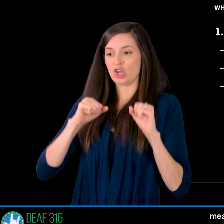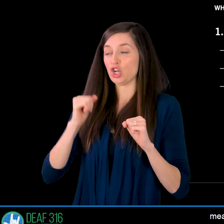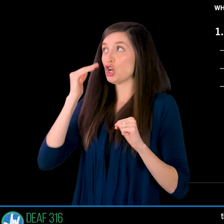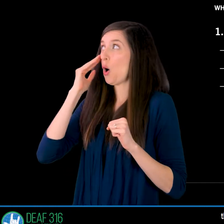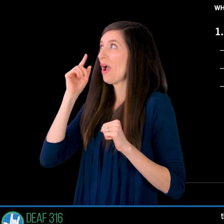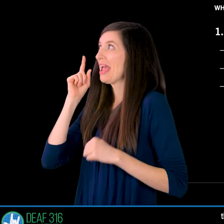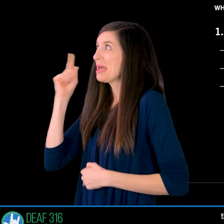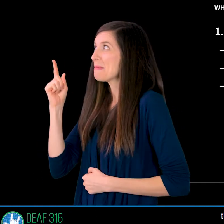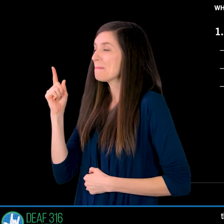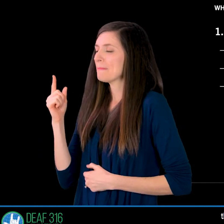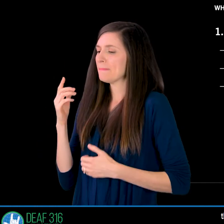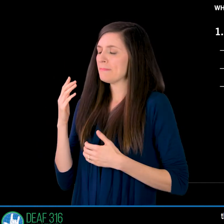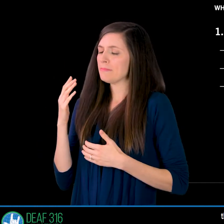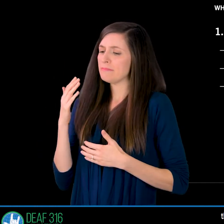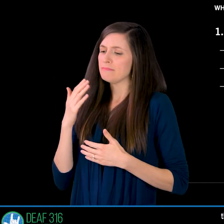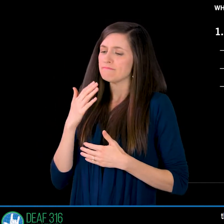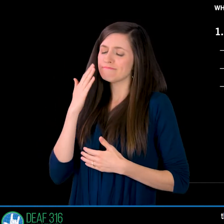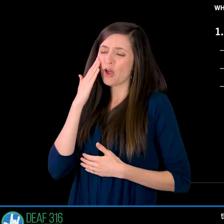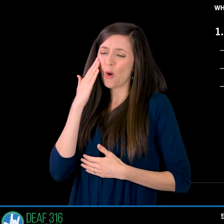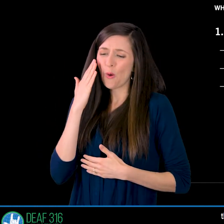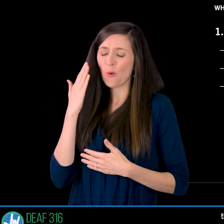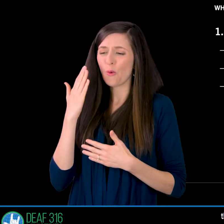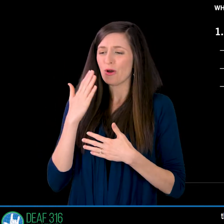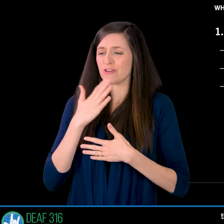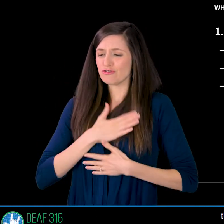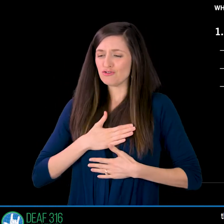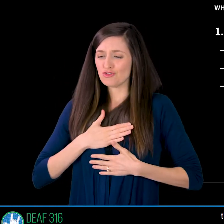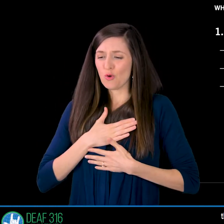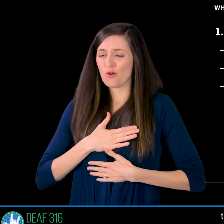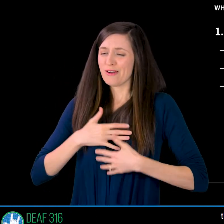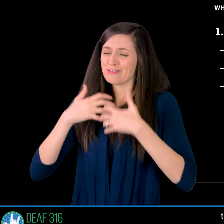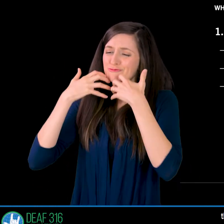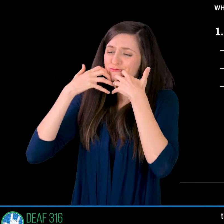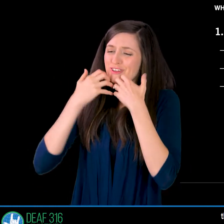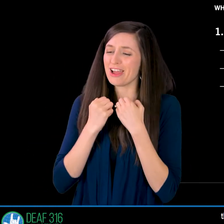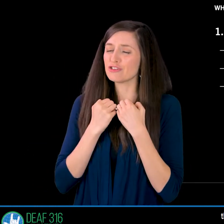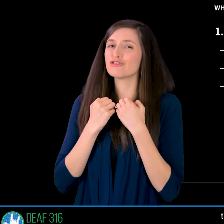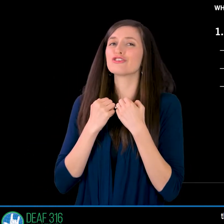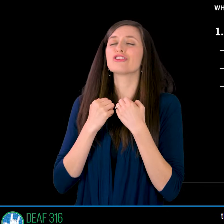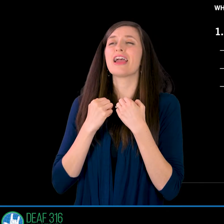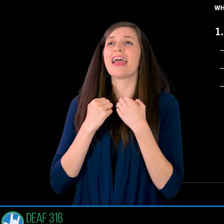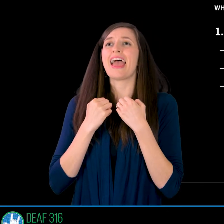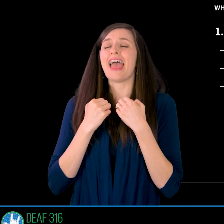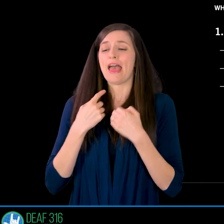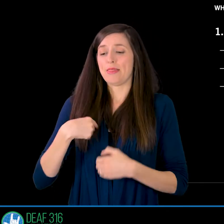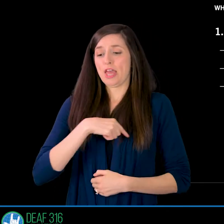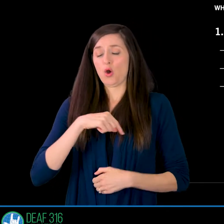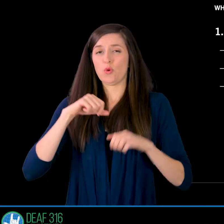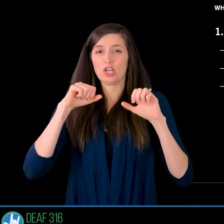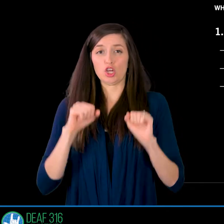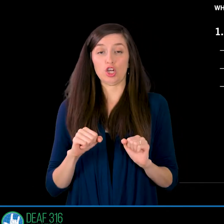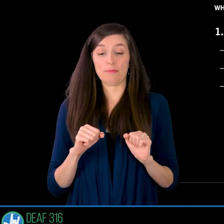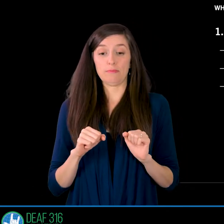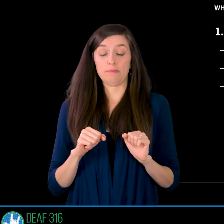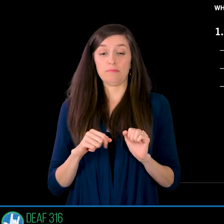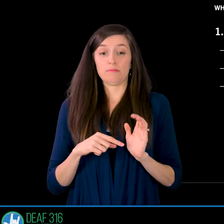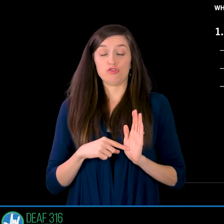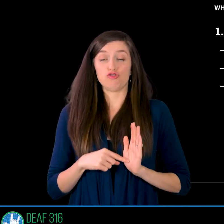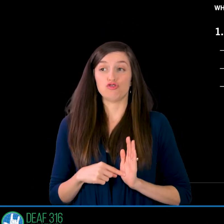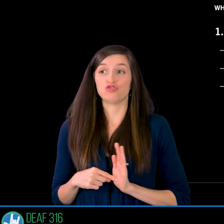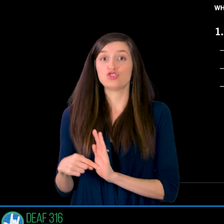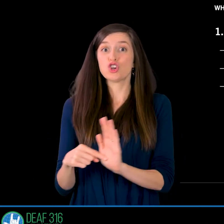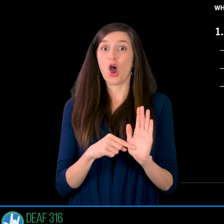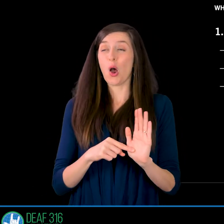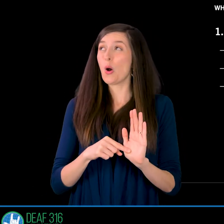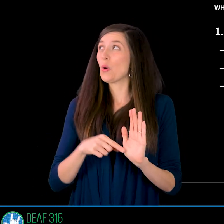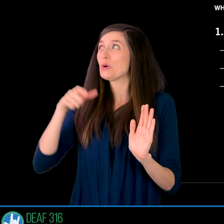treasure, that His glory be enjoyed as the greatest pleasure, that His glory be shown,